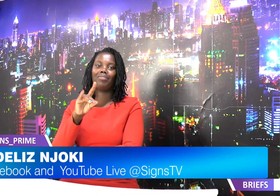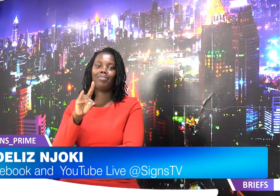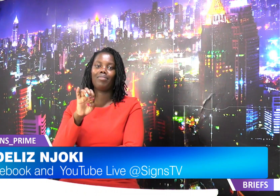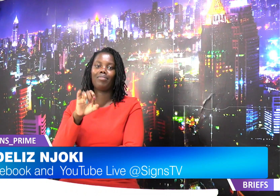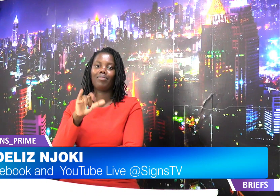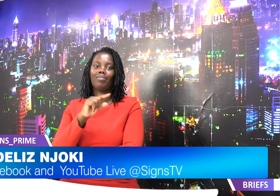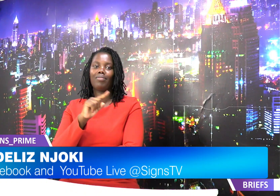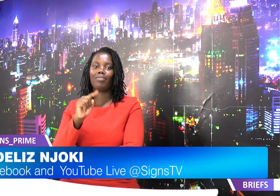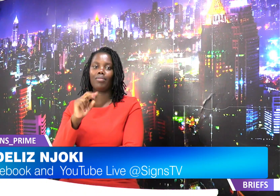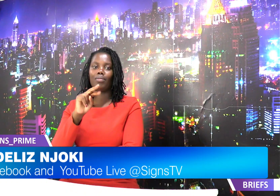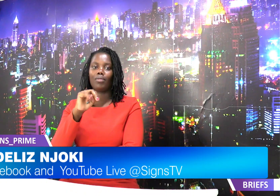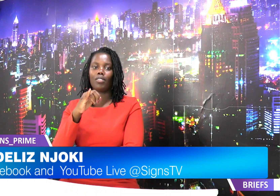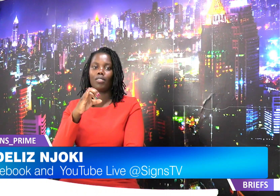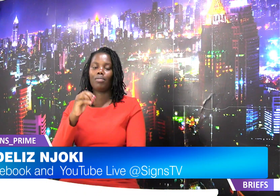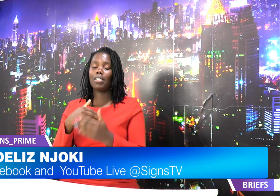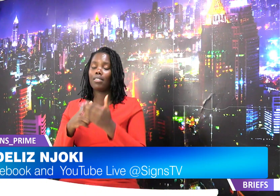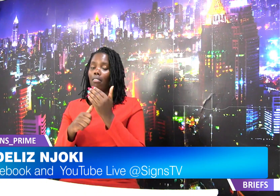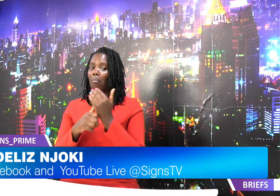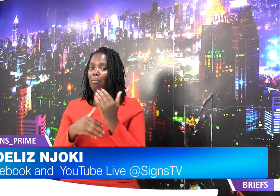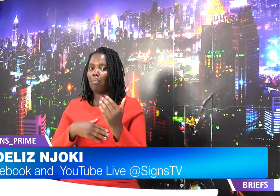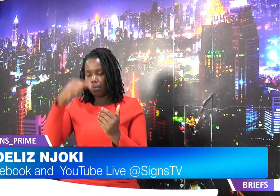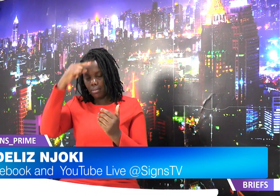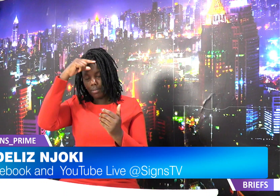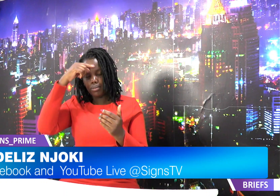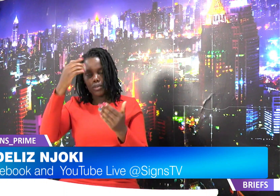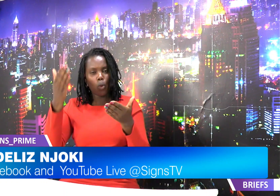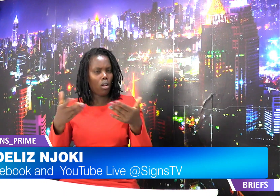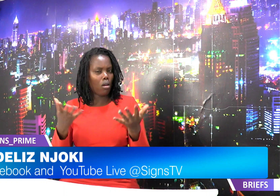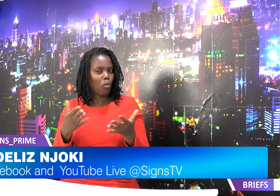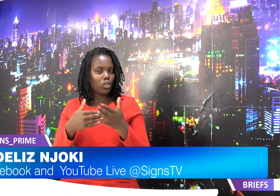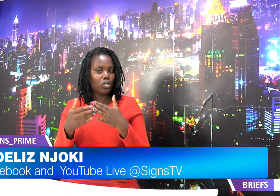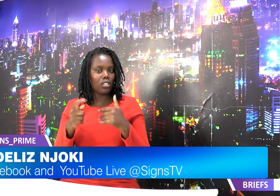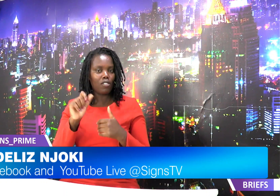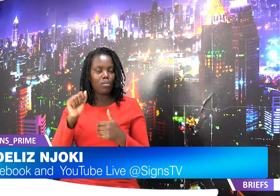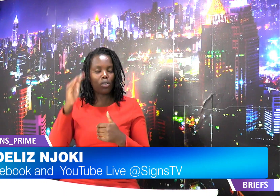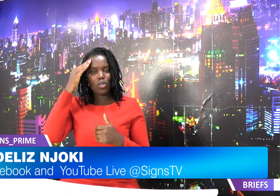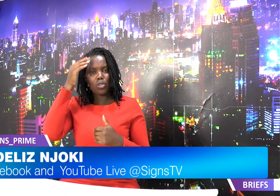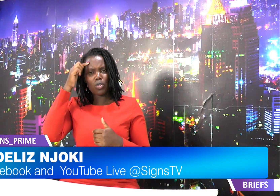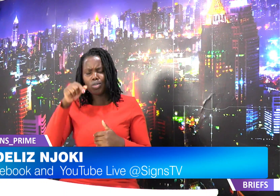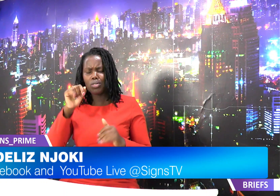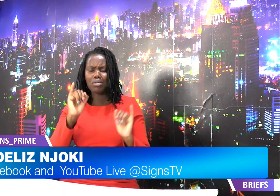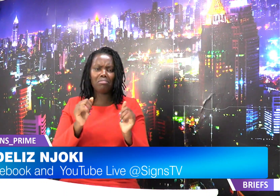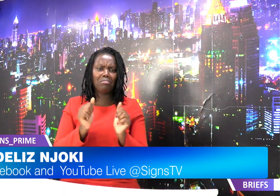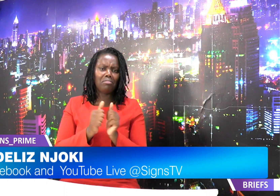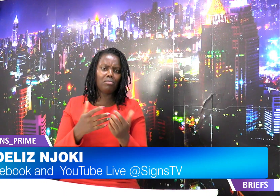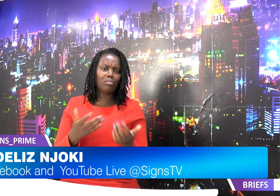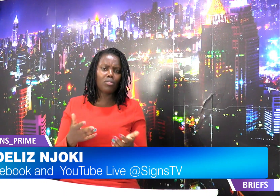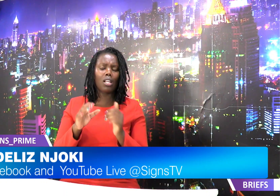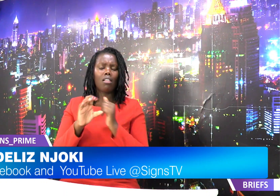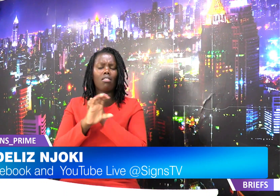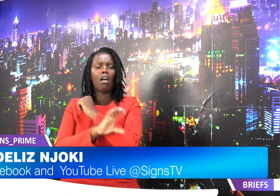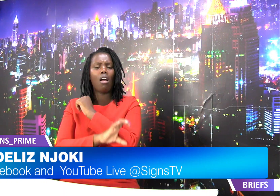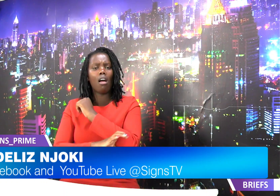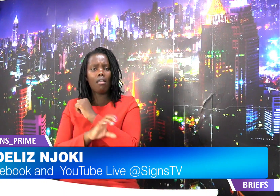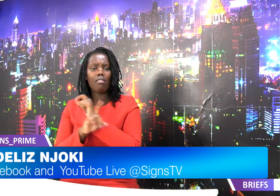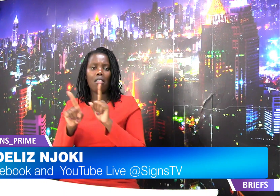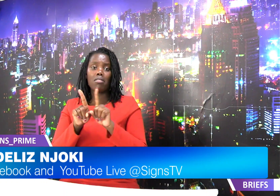And hello viewers, my name is VIDELIZ NJOKI and this is my sign name. Welcome to Science TV, where we inform you about the news